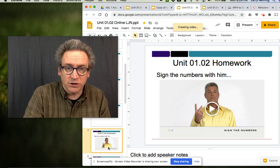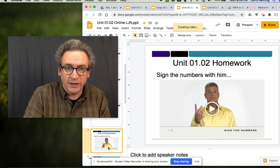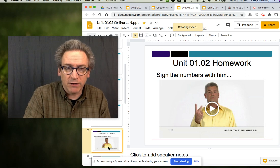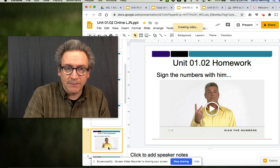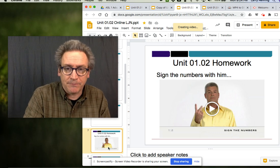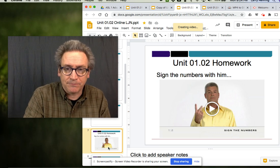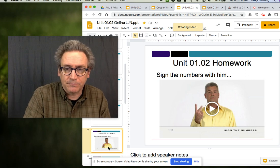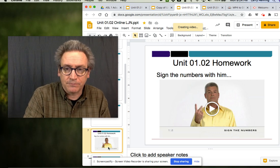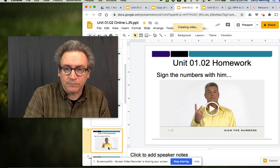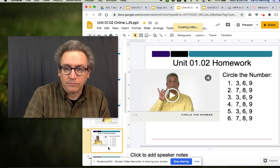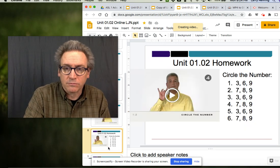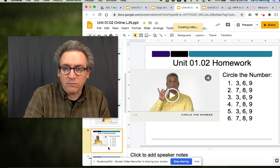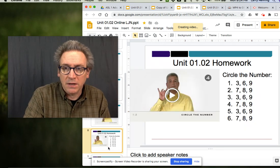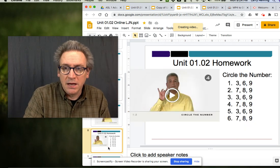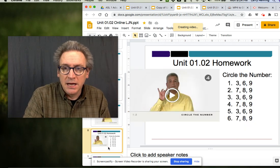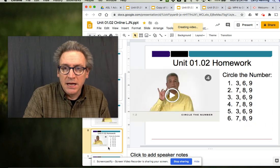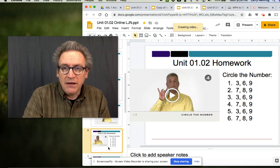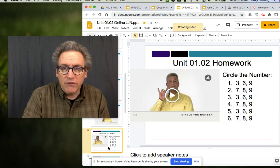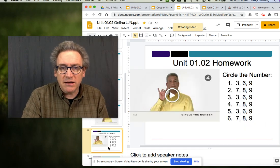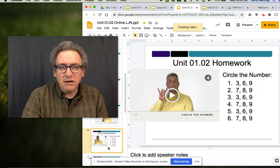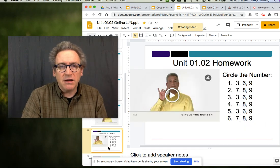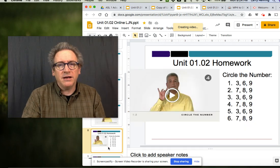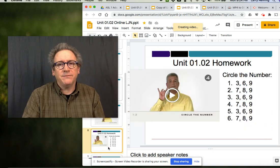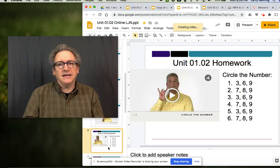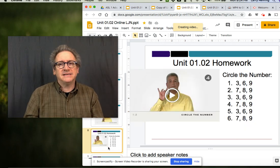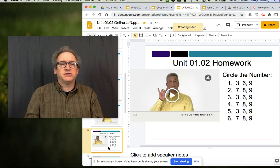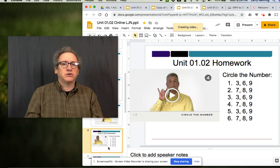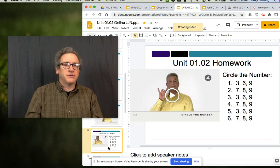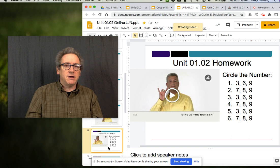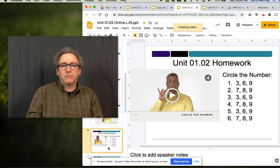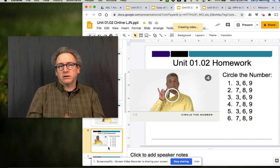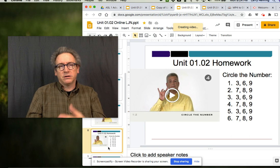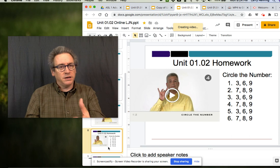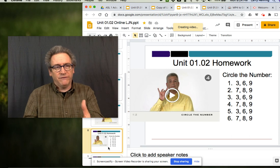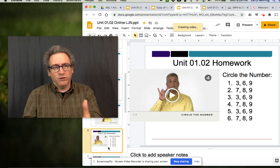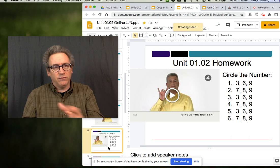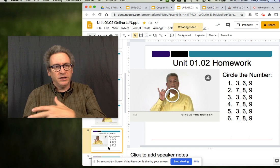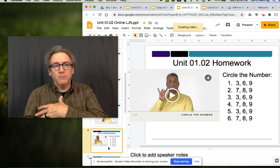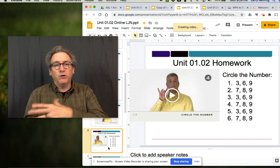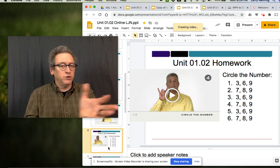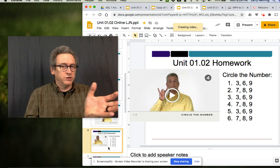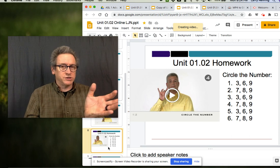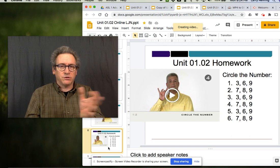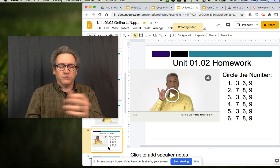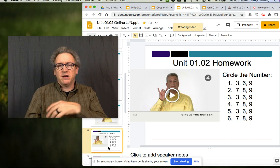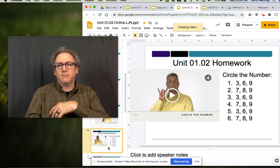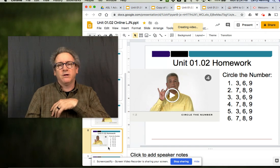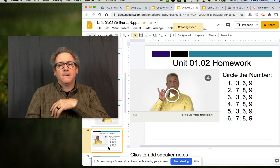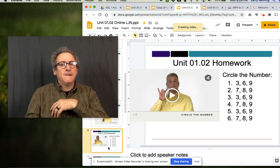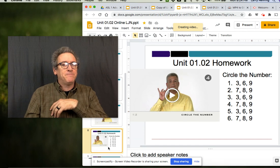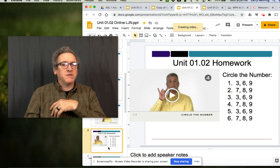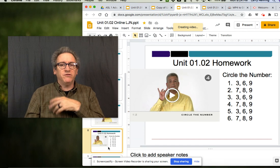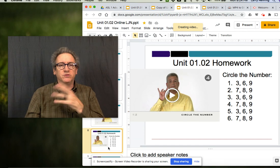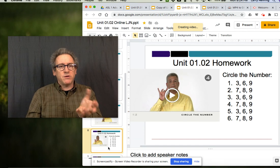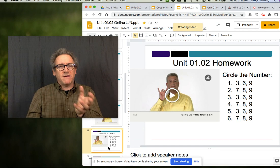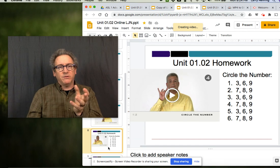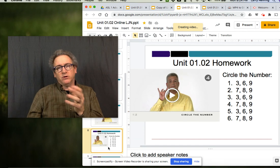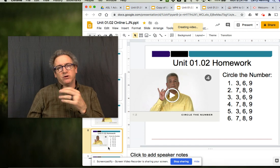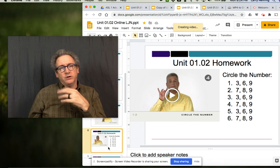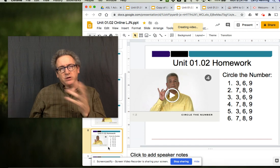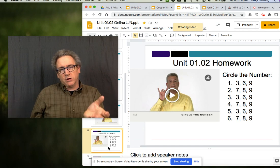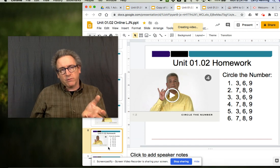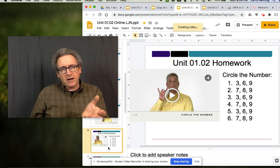then check that you're doing it right. Then it says circle the number in the book, you could circle the number. If you don't